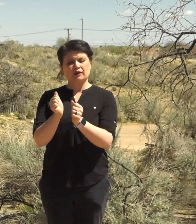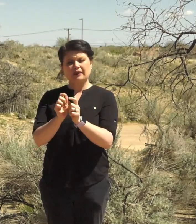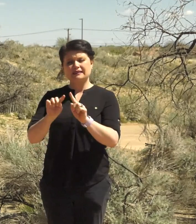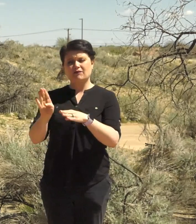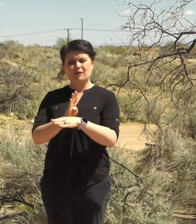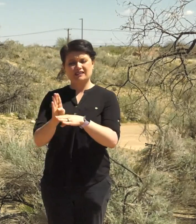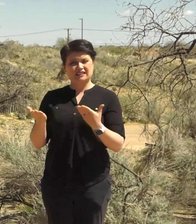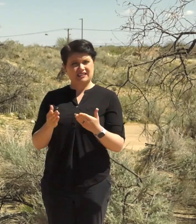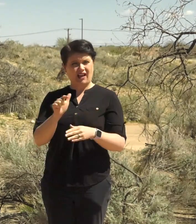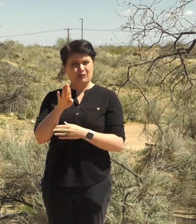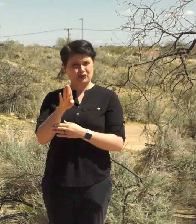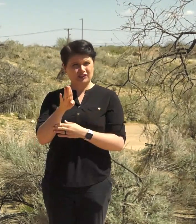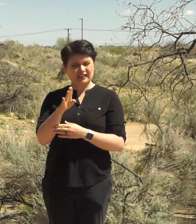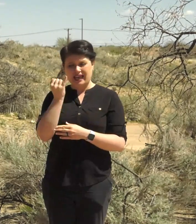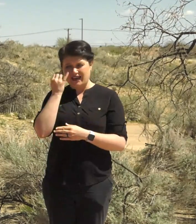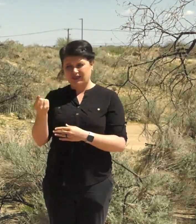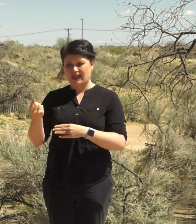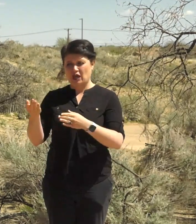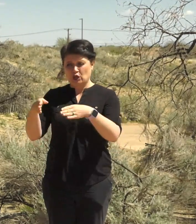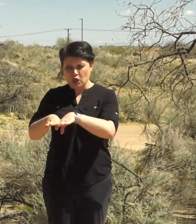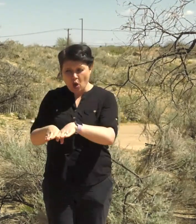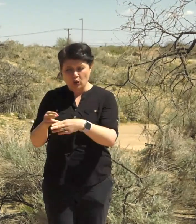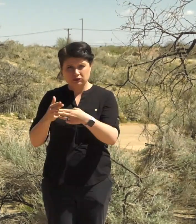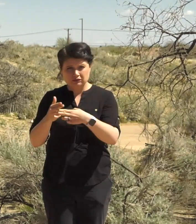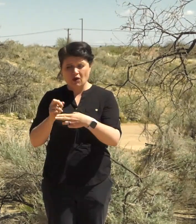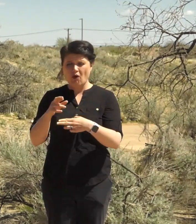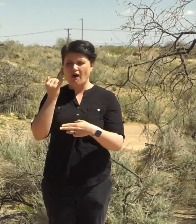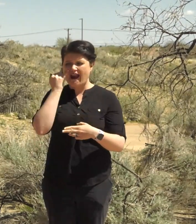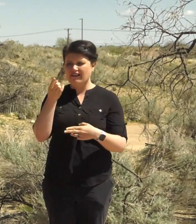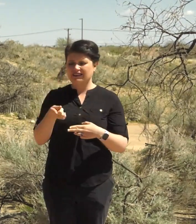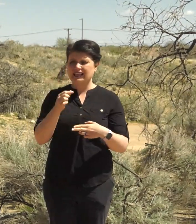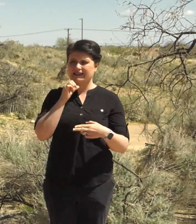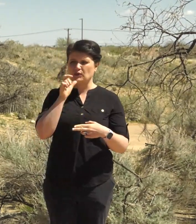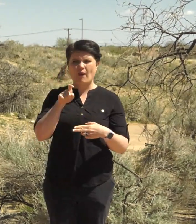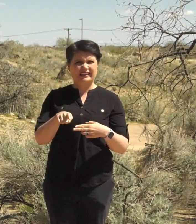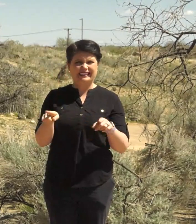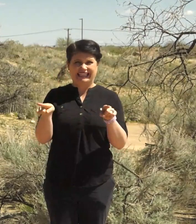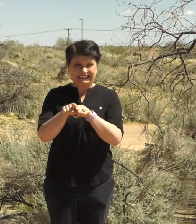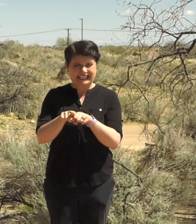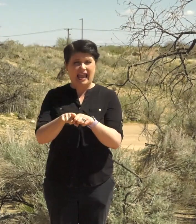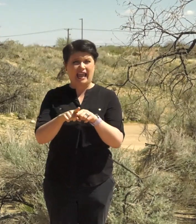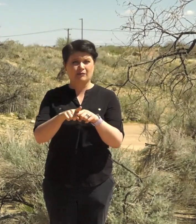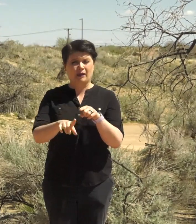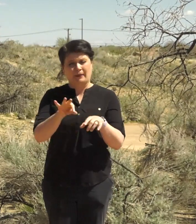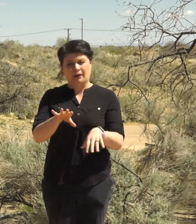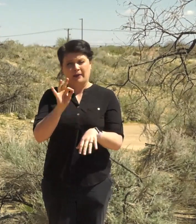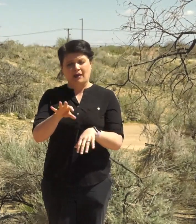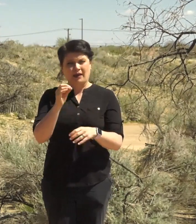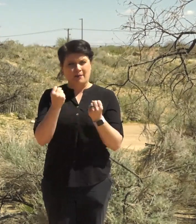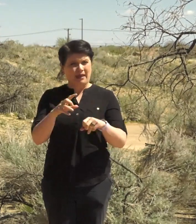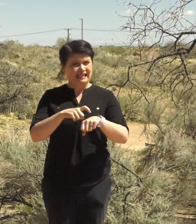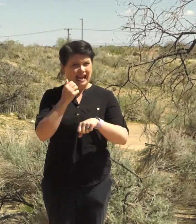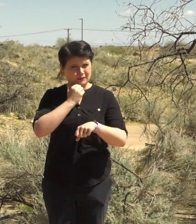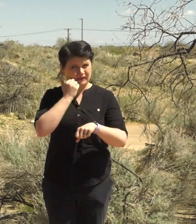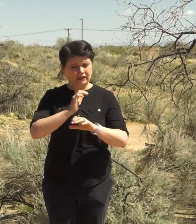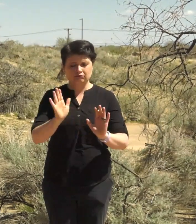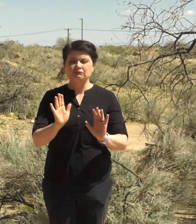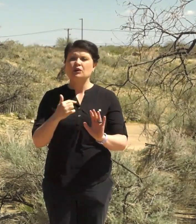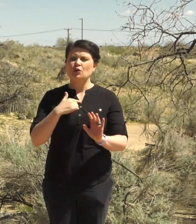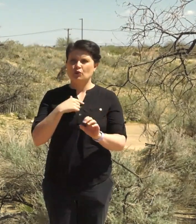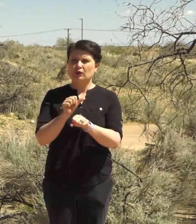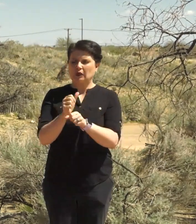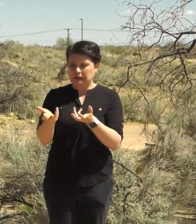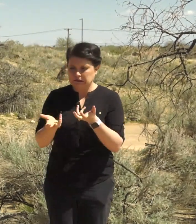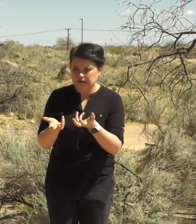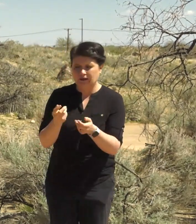this time or businesses that no longer need as much service as they normally would. So we do have our staff working with those